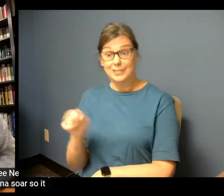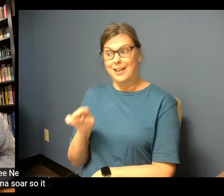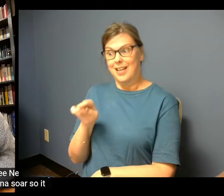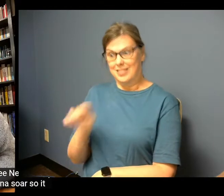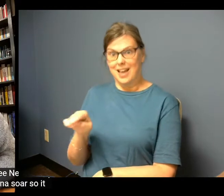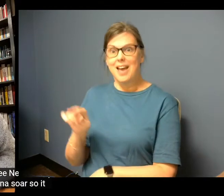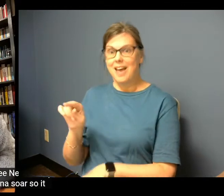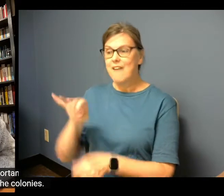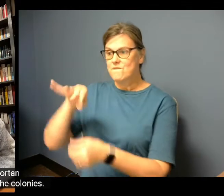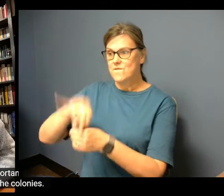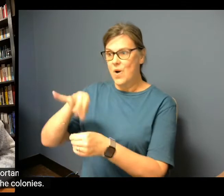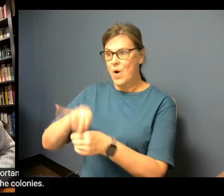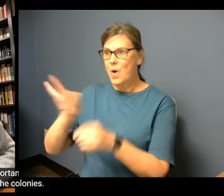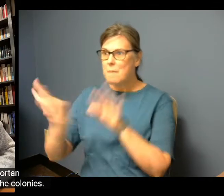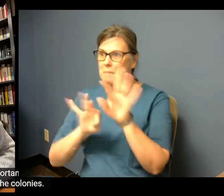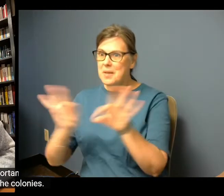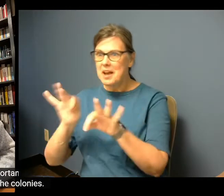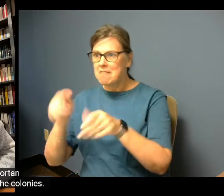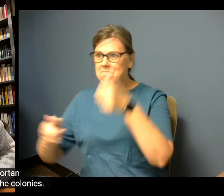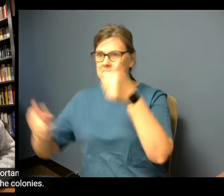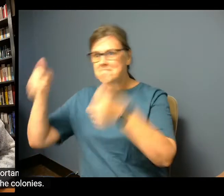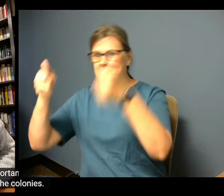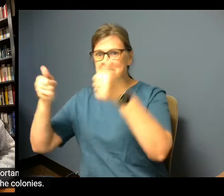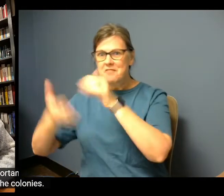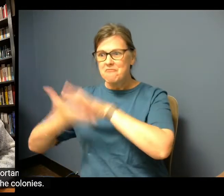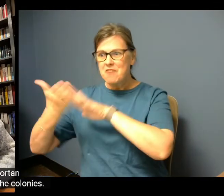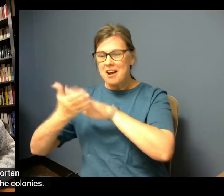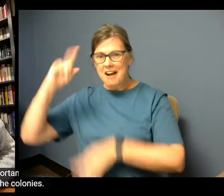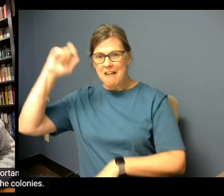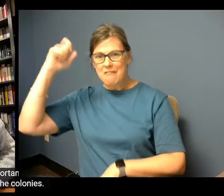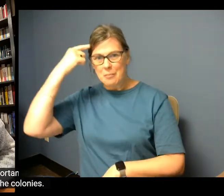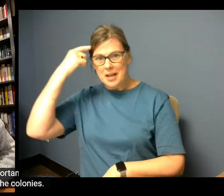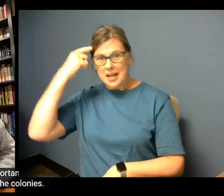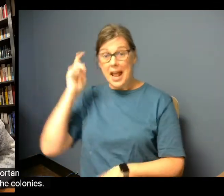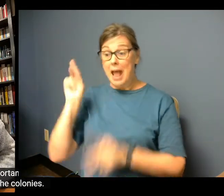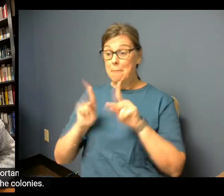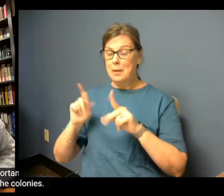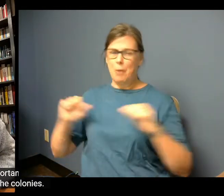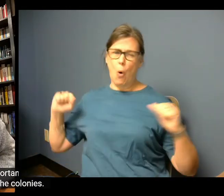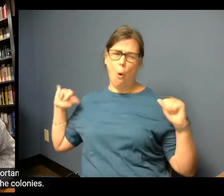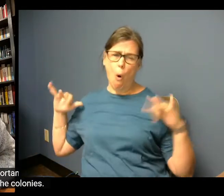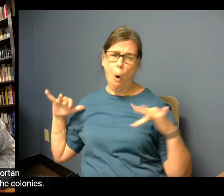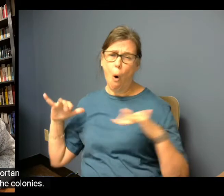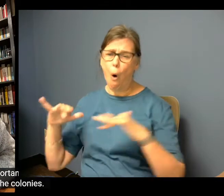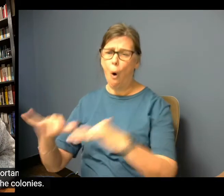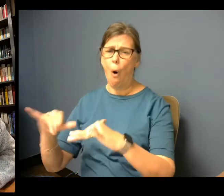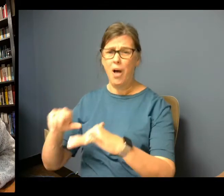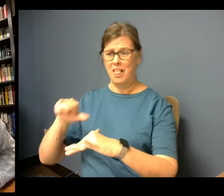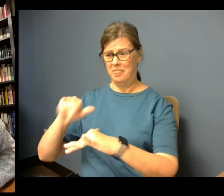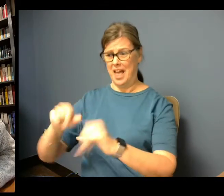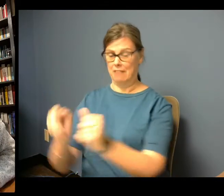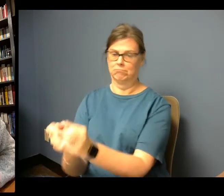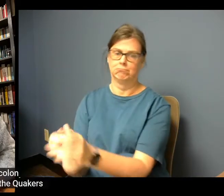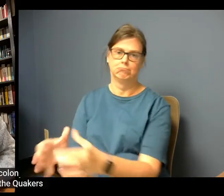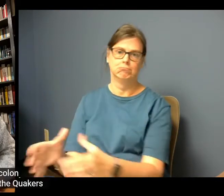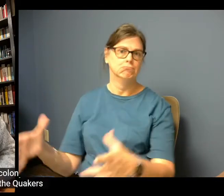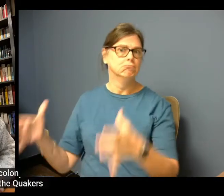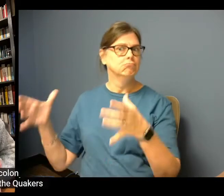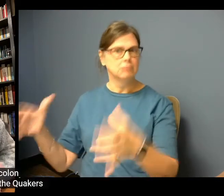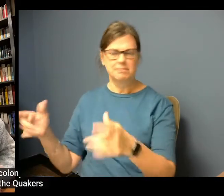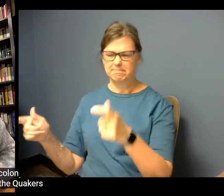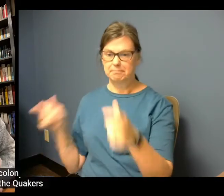population is going to soar. So it tells us a little bit about the importance of representative government in the colonies.